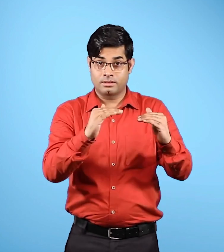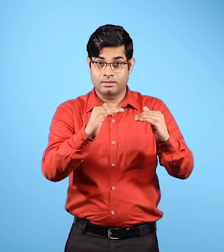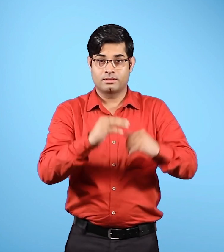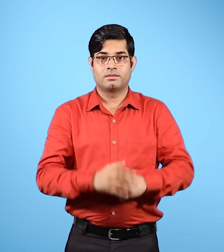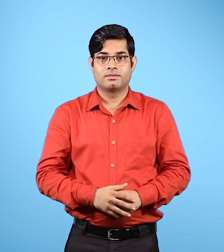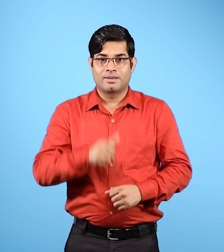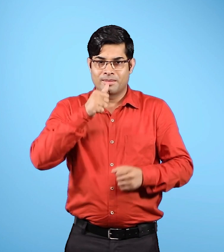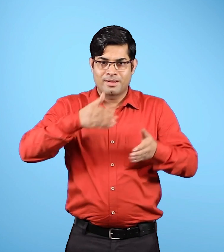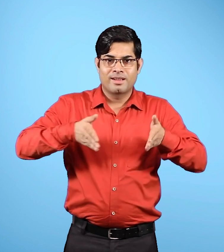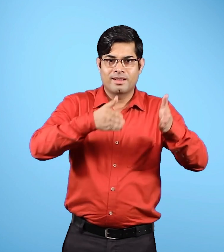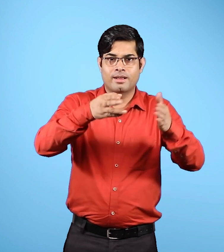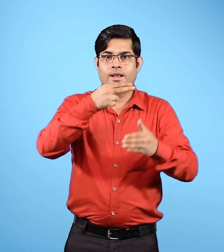Indus and its tributaries,